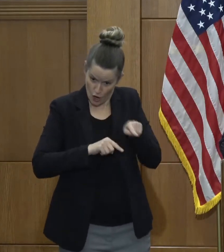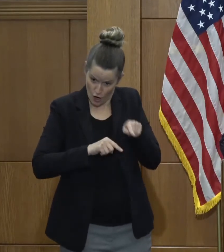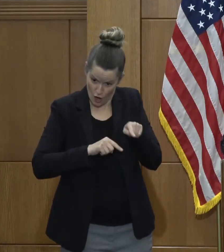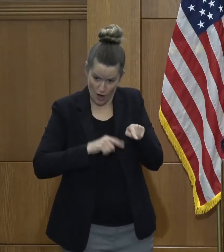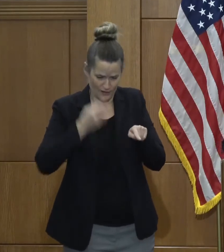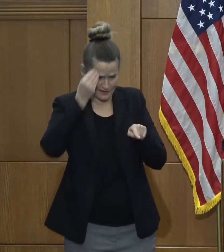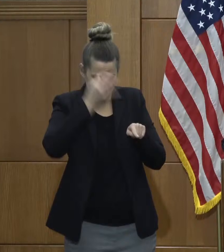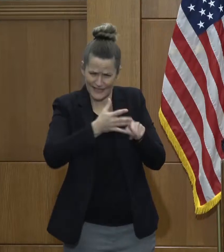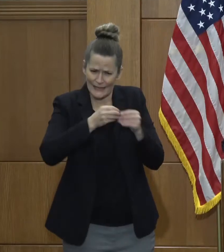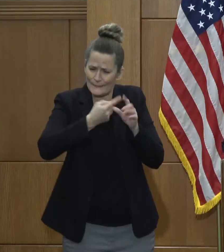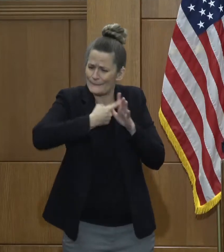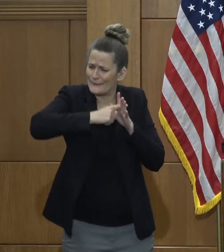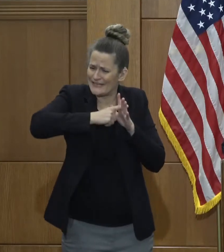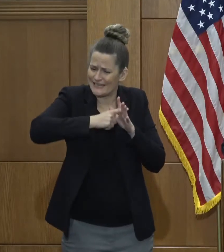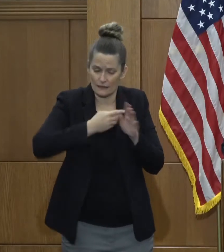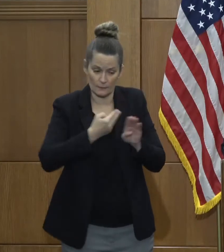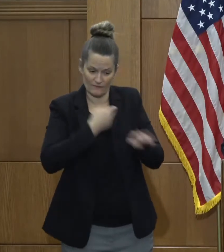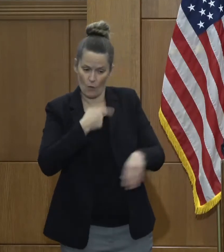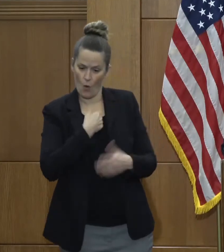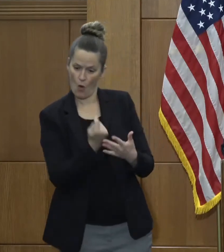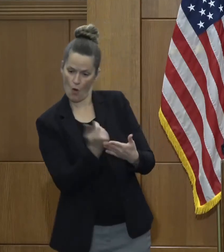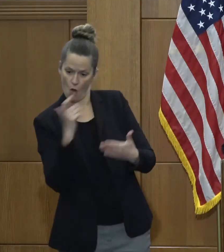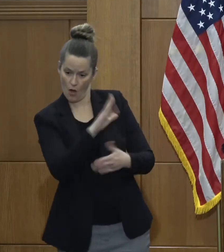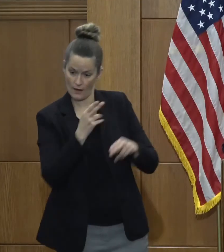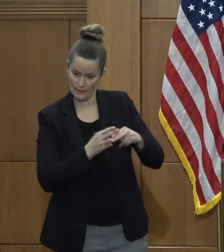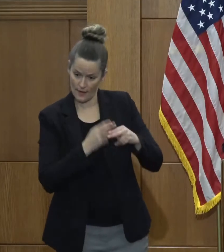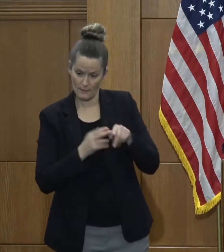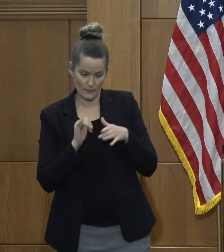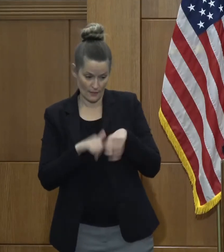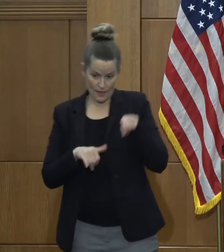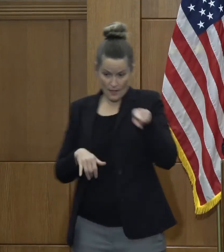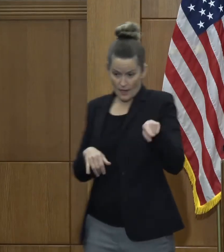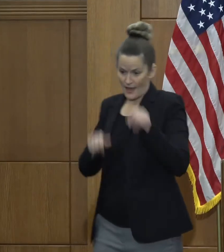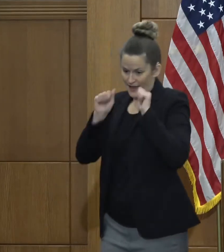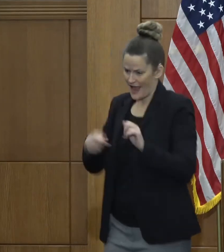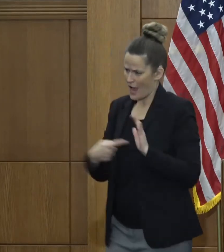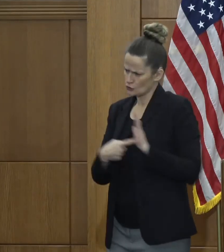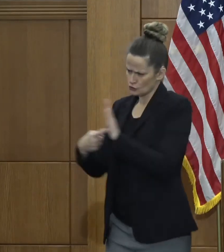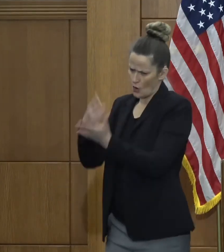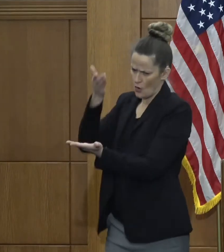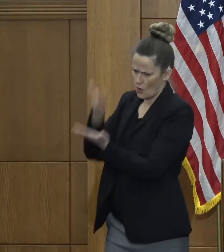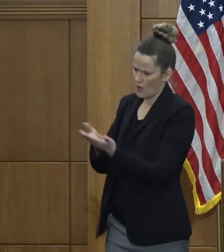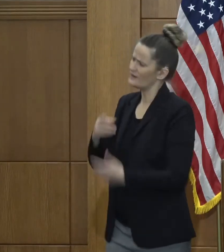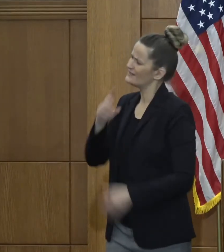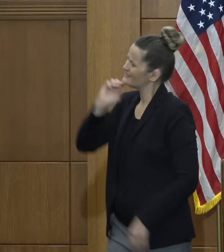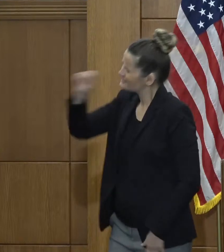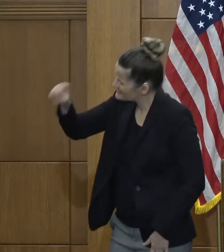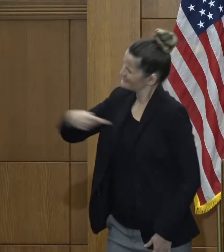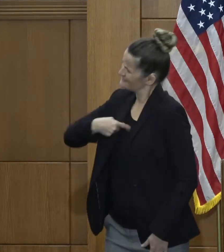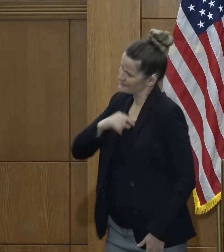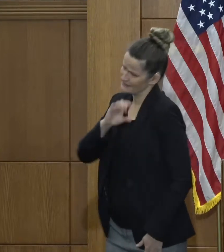canceled and given the opportunity to affirm their citizenship if they made an error at the DMV.